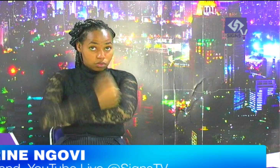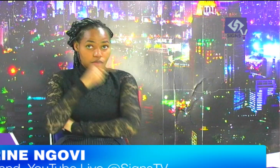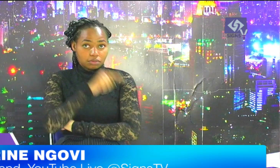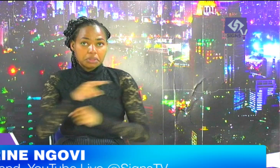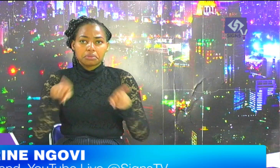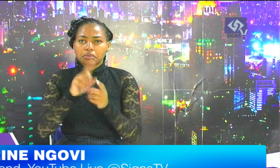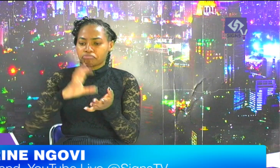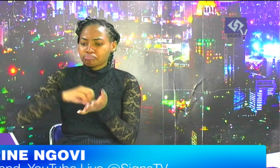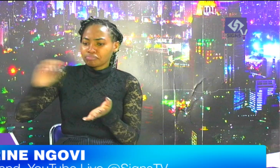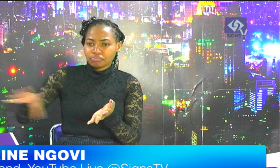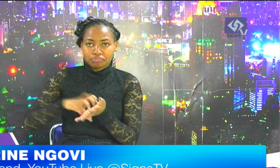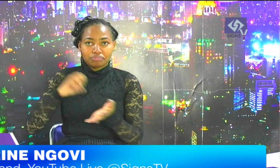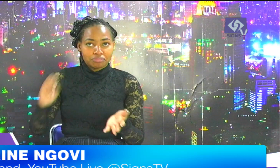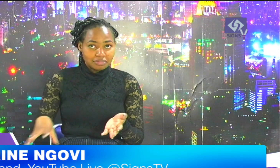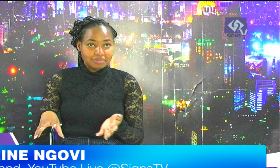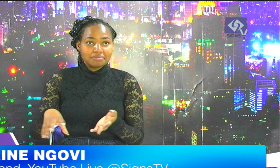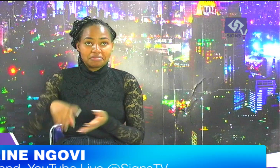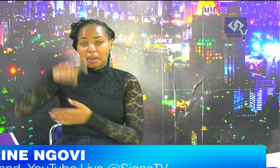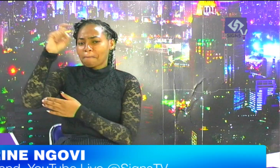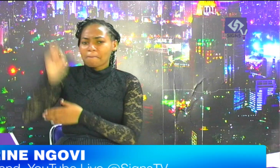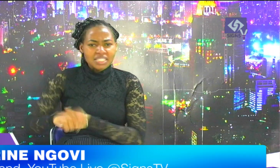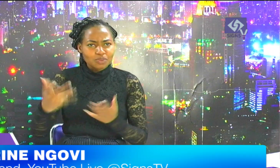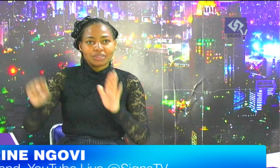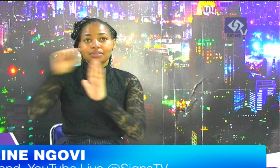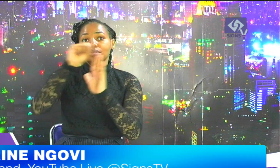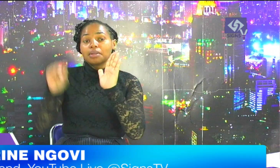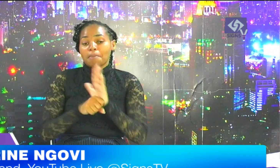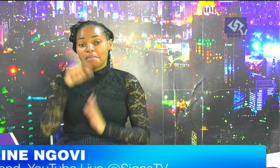removing compulsory subject for career choices.